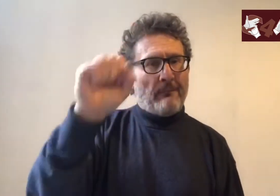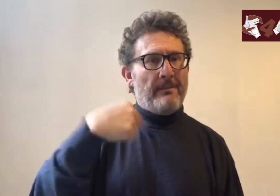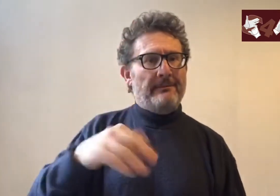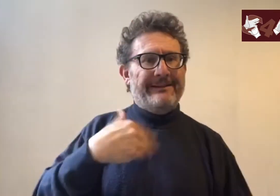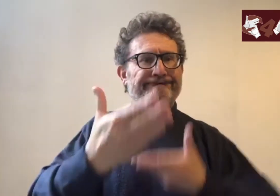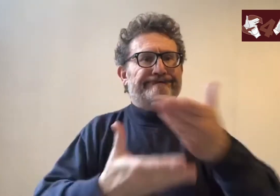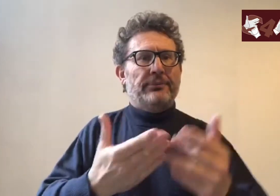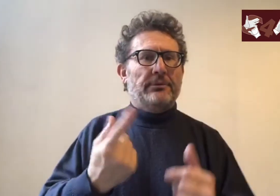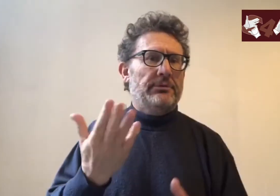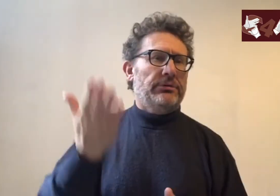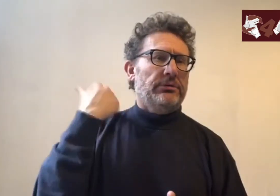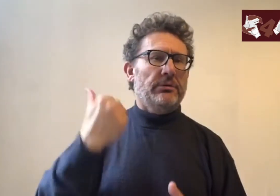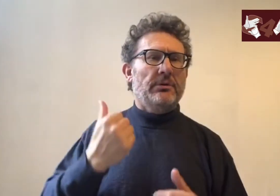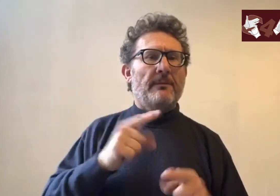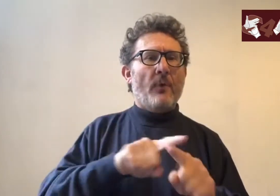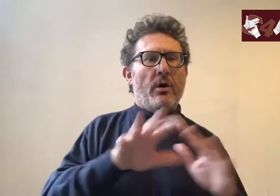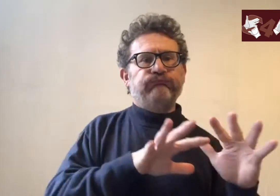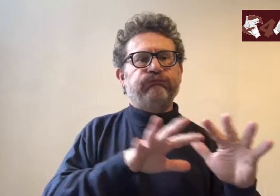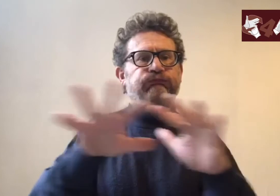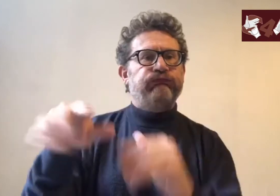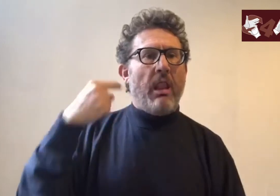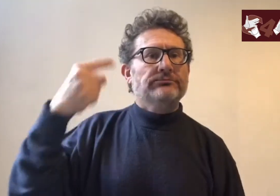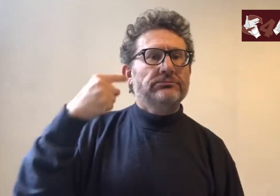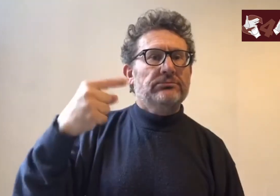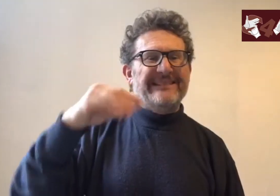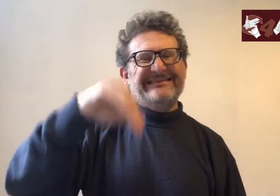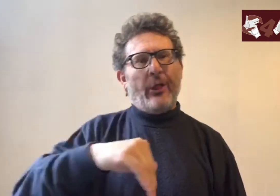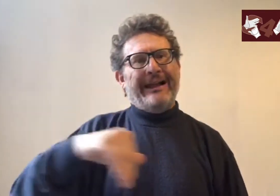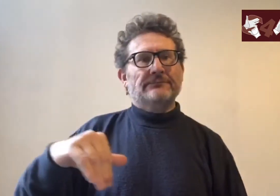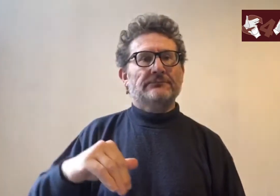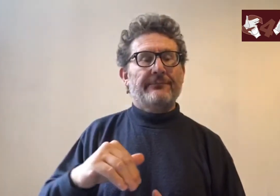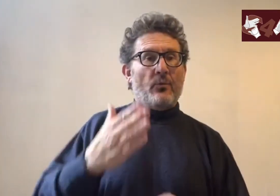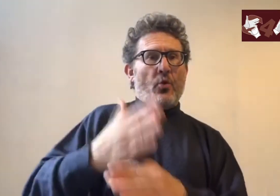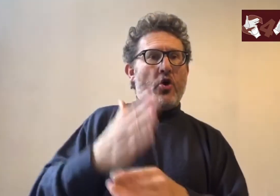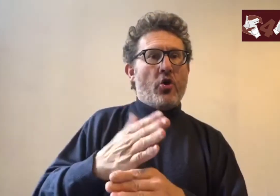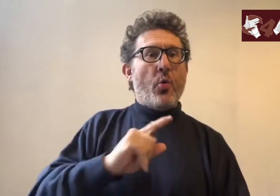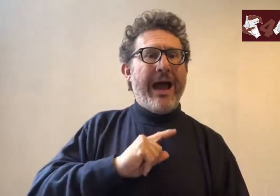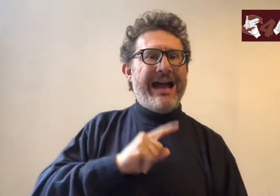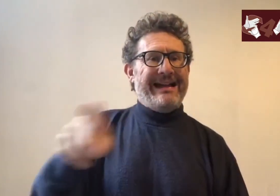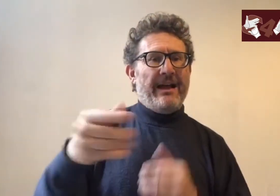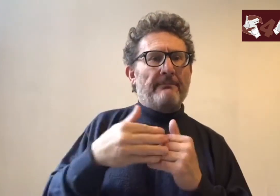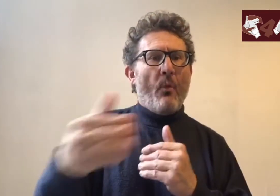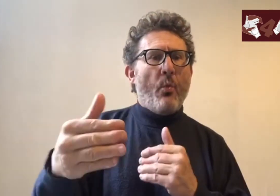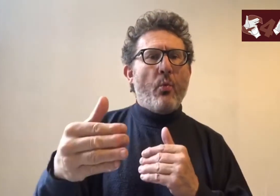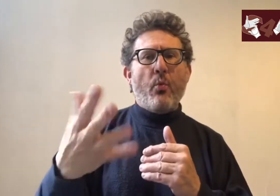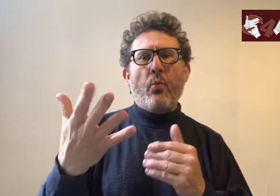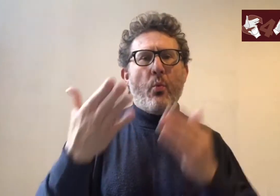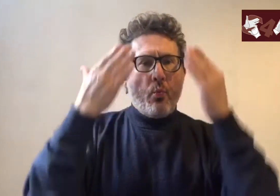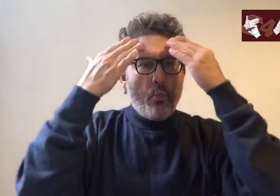deaf people to gain employment. I've talked about that in previous sessions, how so many people, deaf people, are moving to